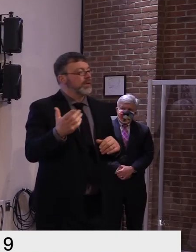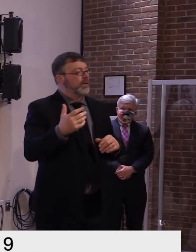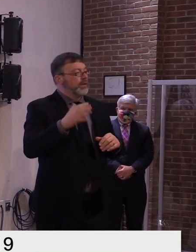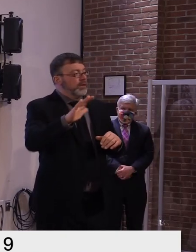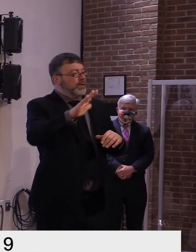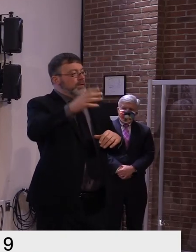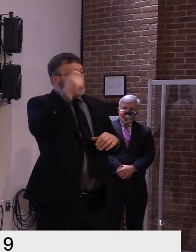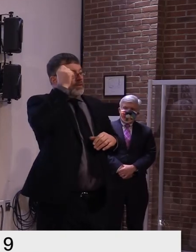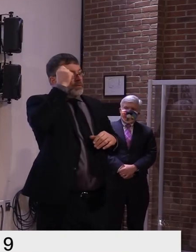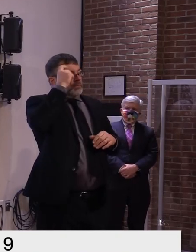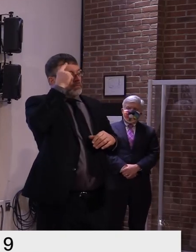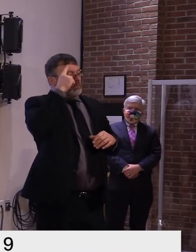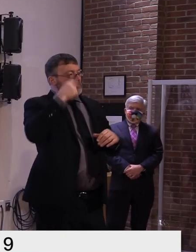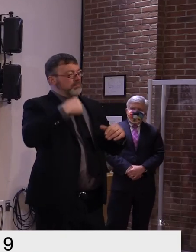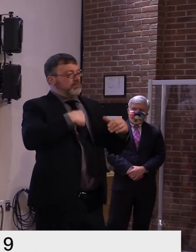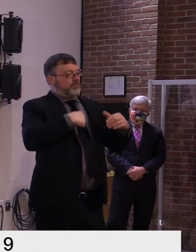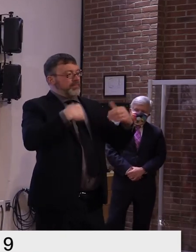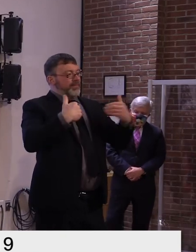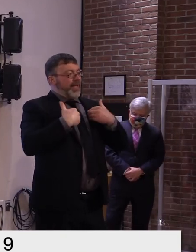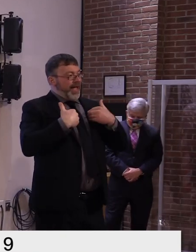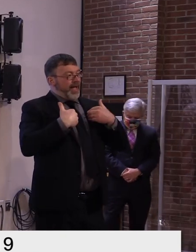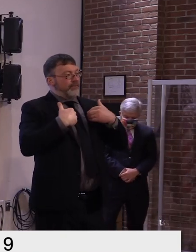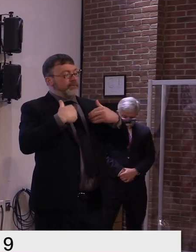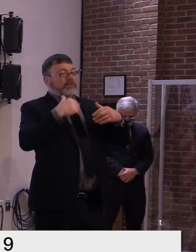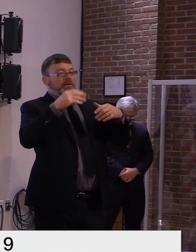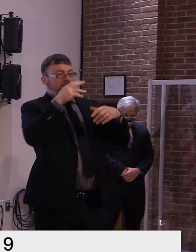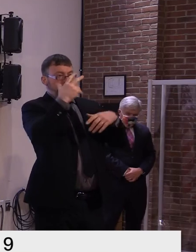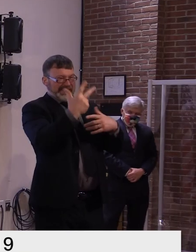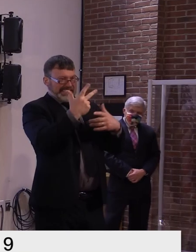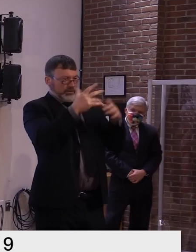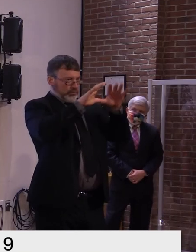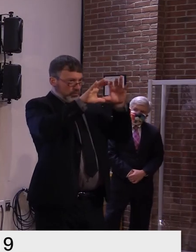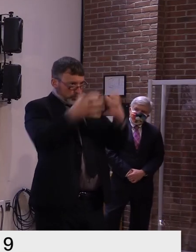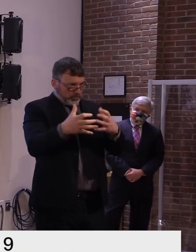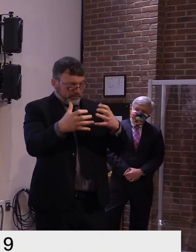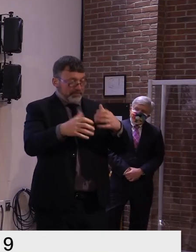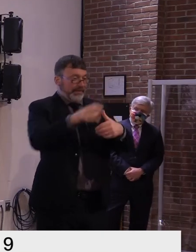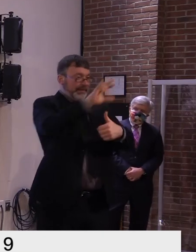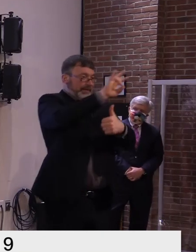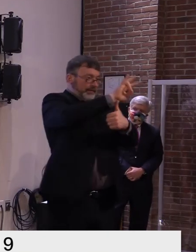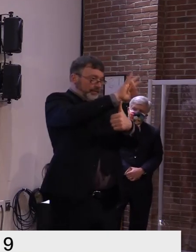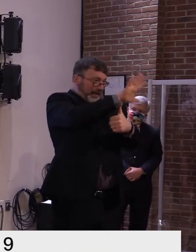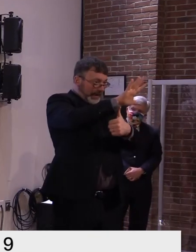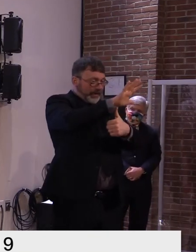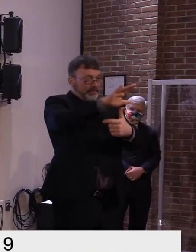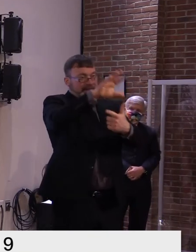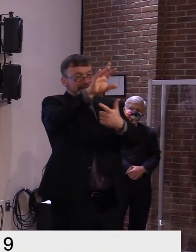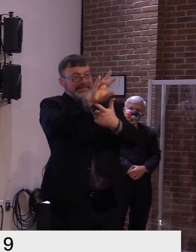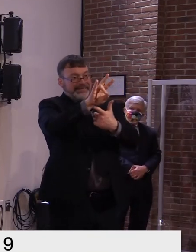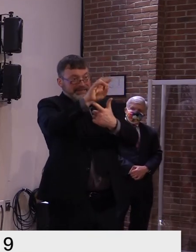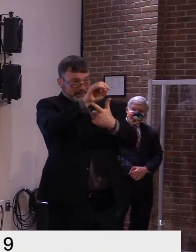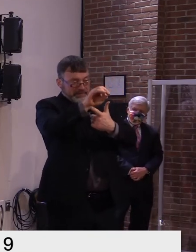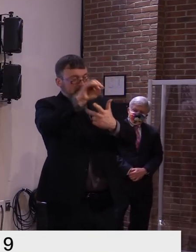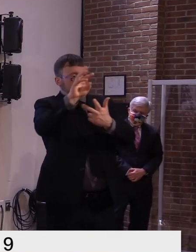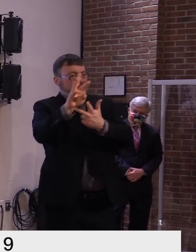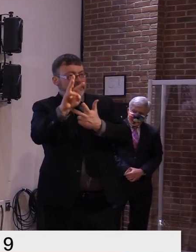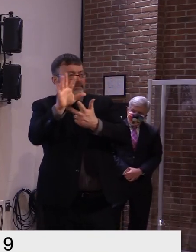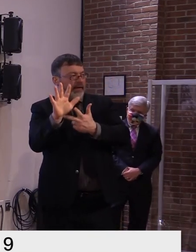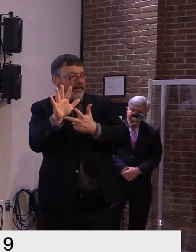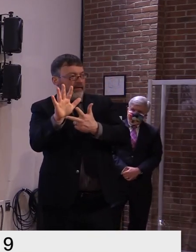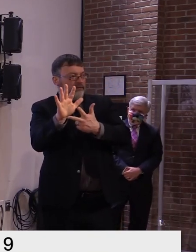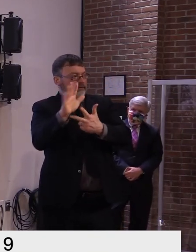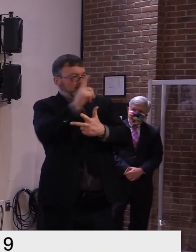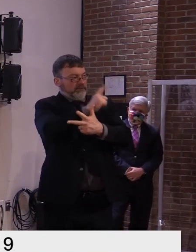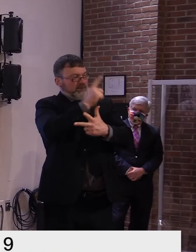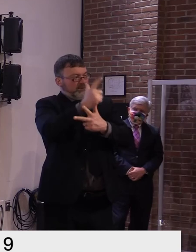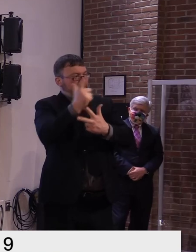with chronic diseases will already be in those categories. But anybody under those ages who has these chronic